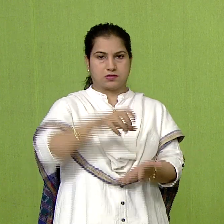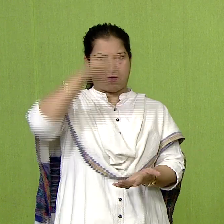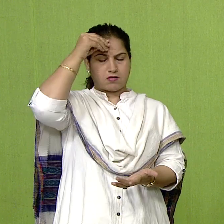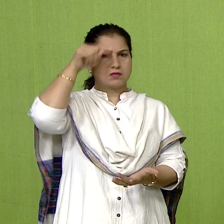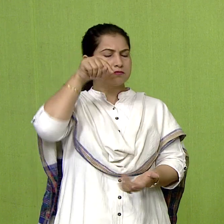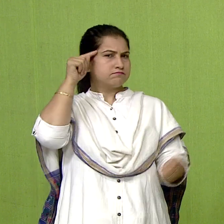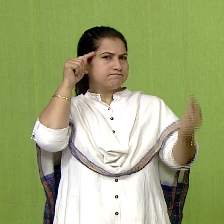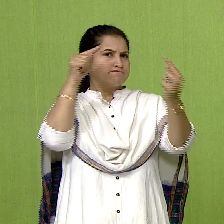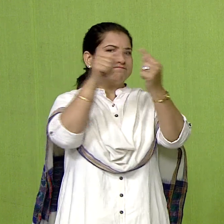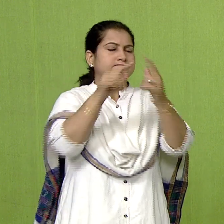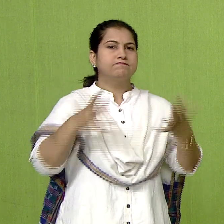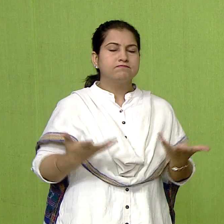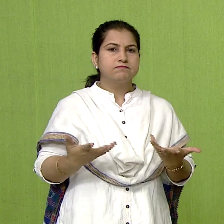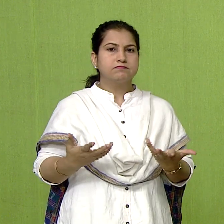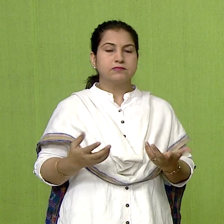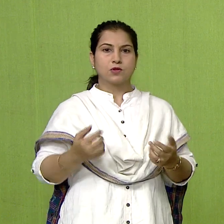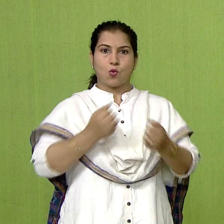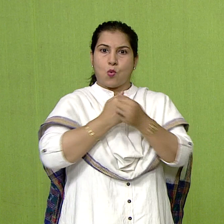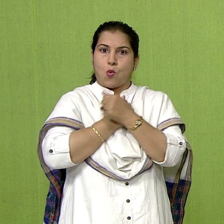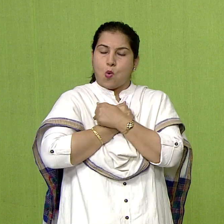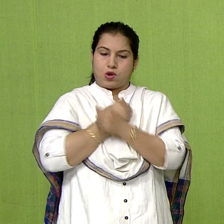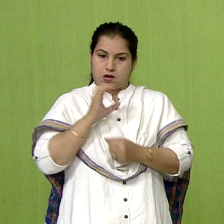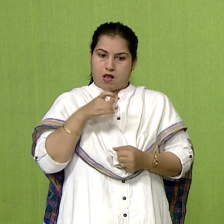Its aim is to fulfill the interest of the country.